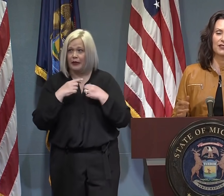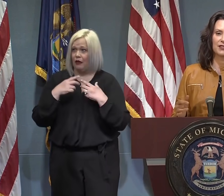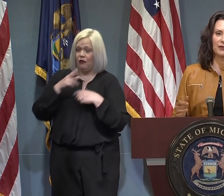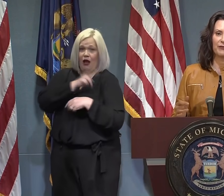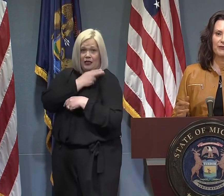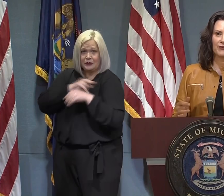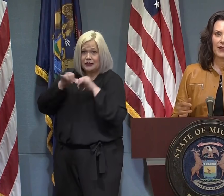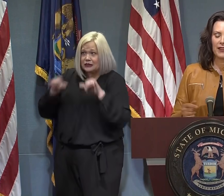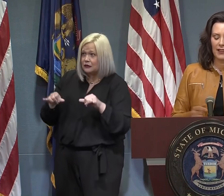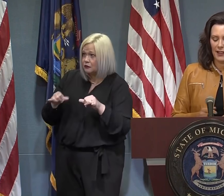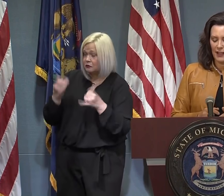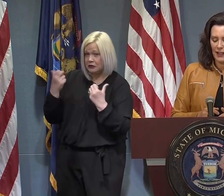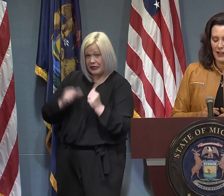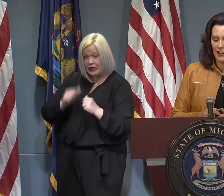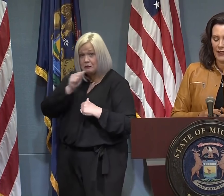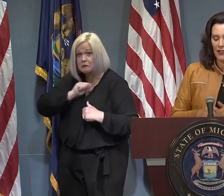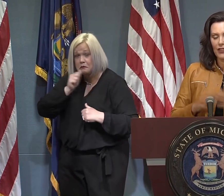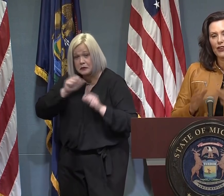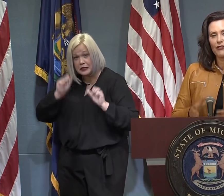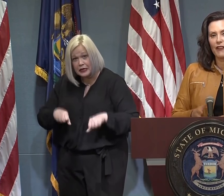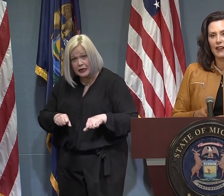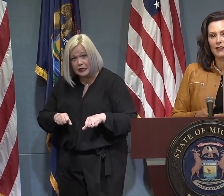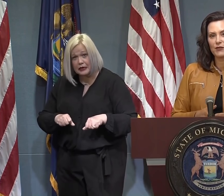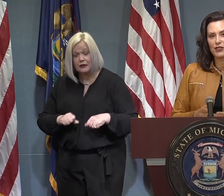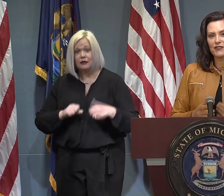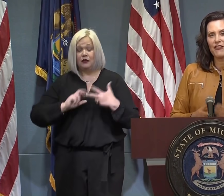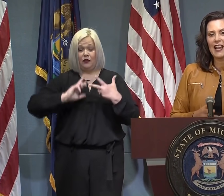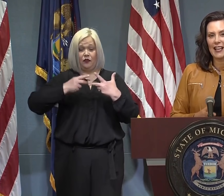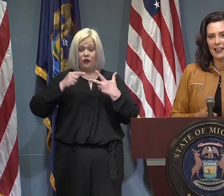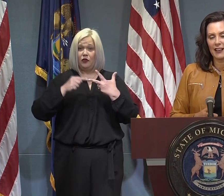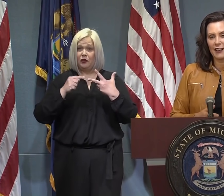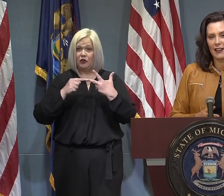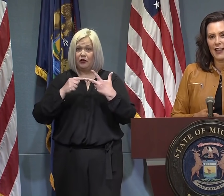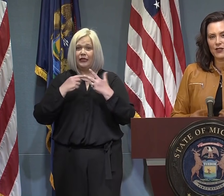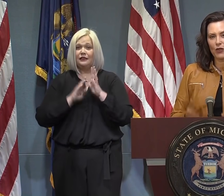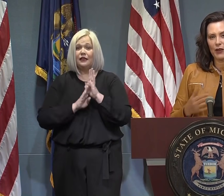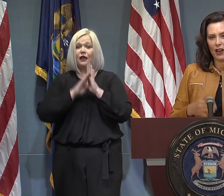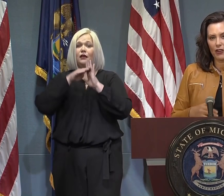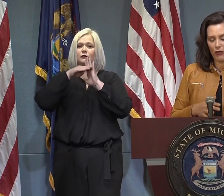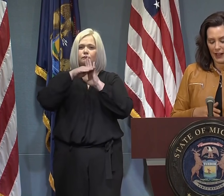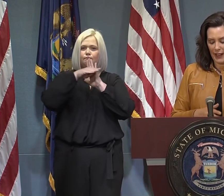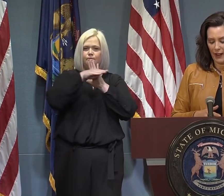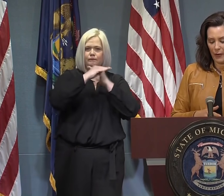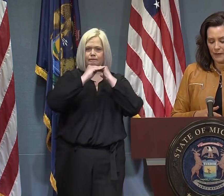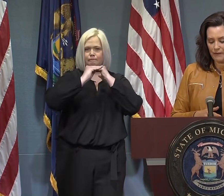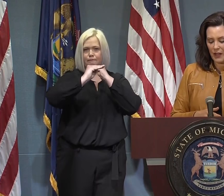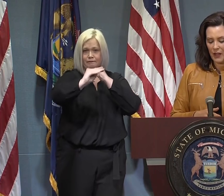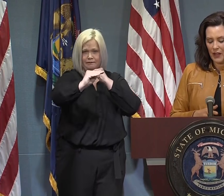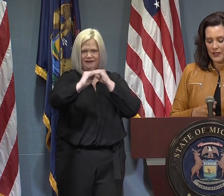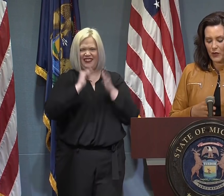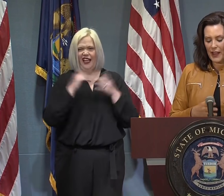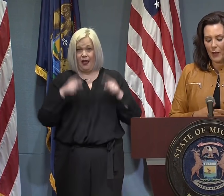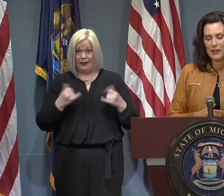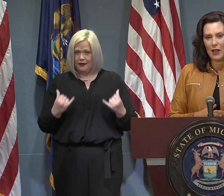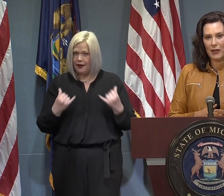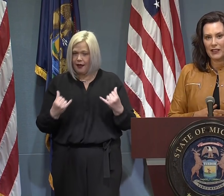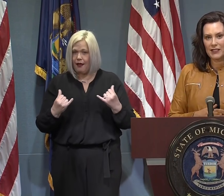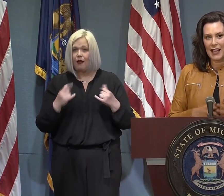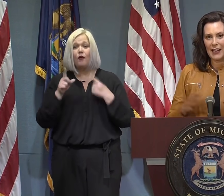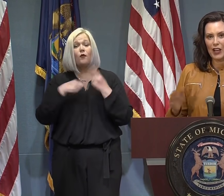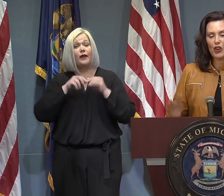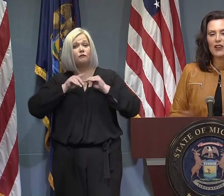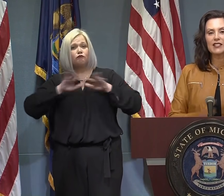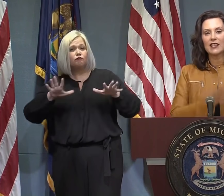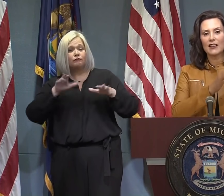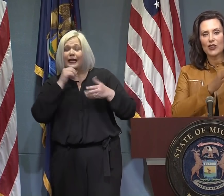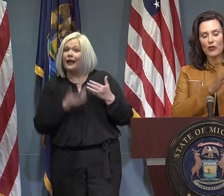healthcare system. The third phase, which is flattening, and that's where we are right now. It's when the epidemic is